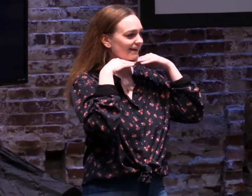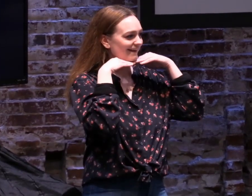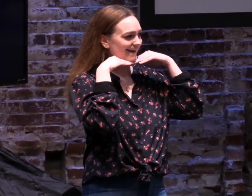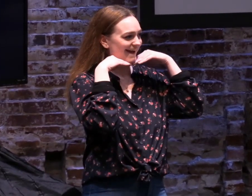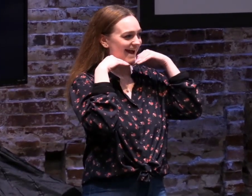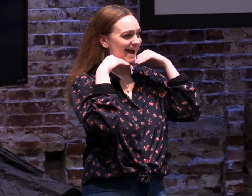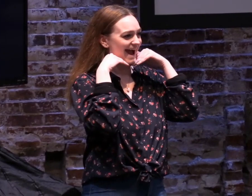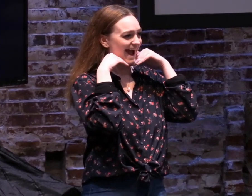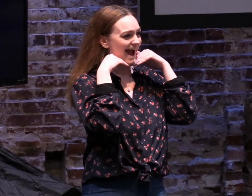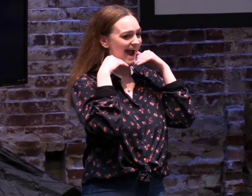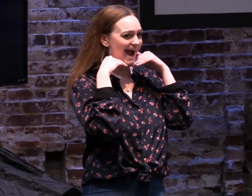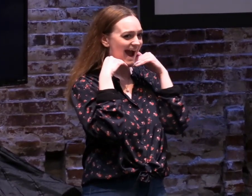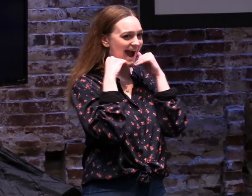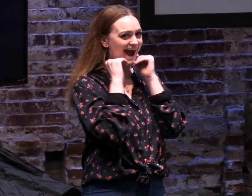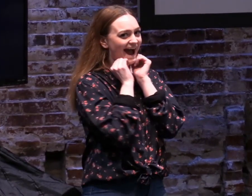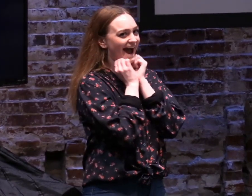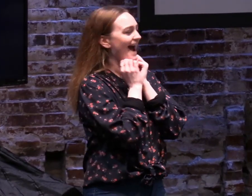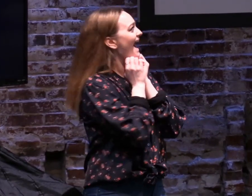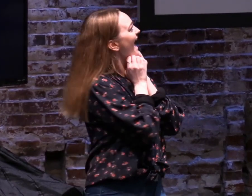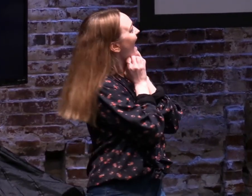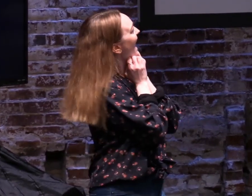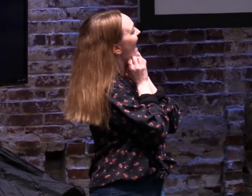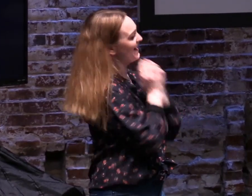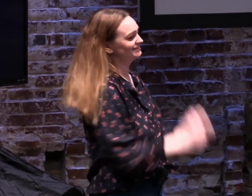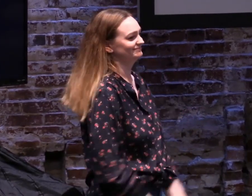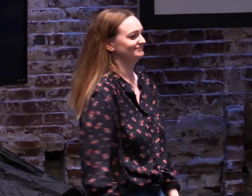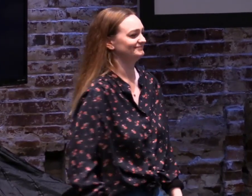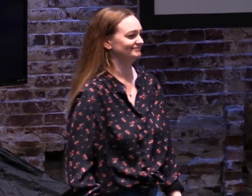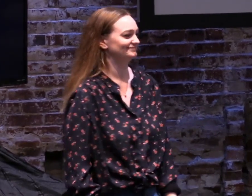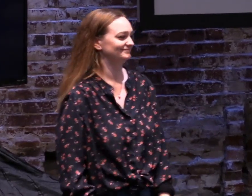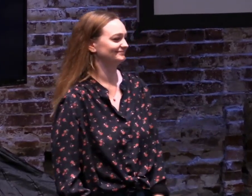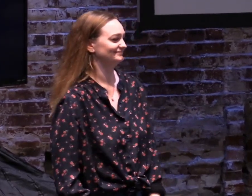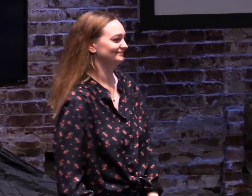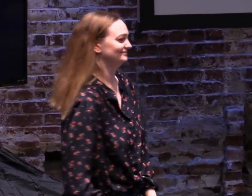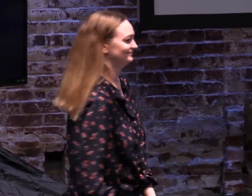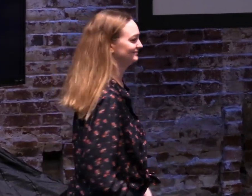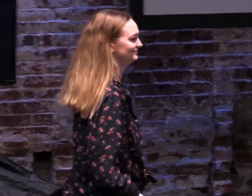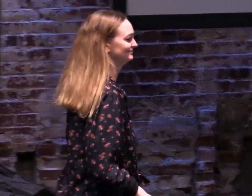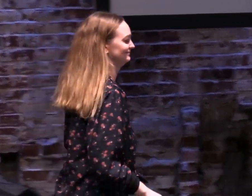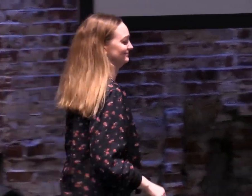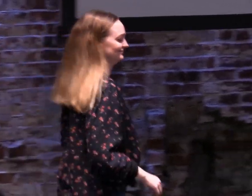Thank you.